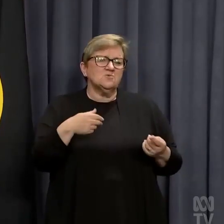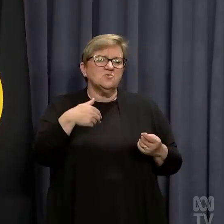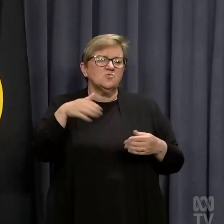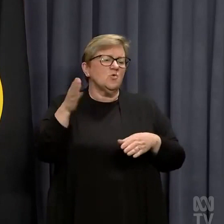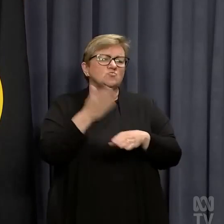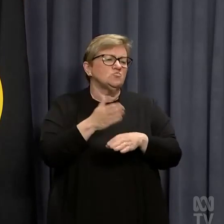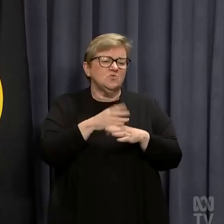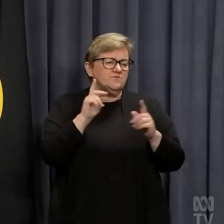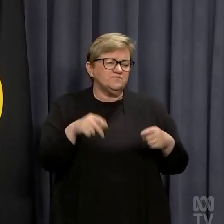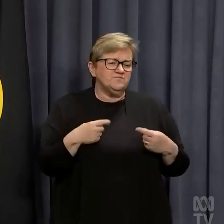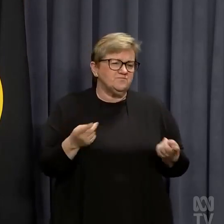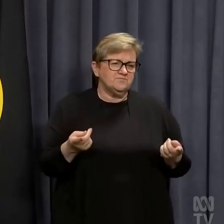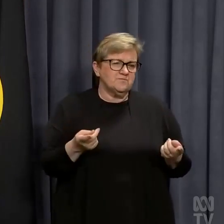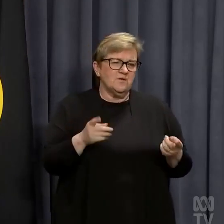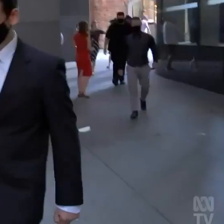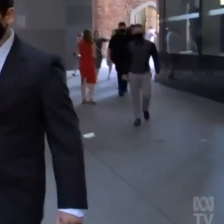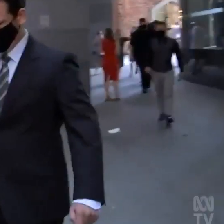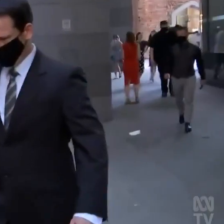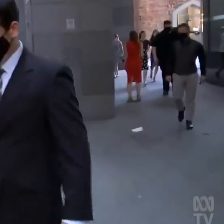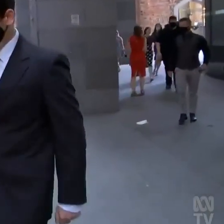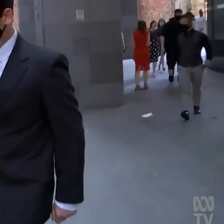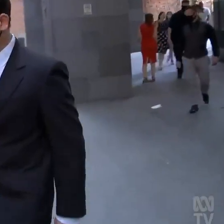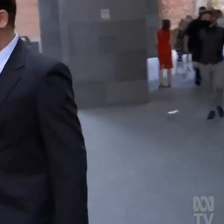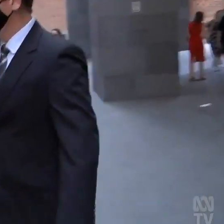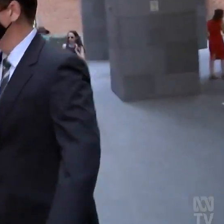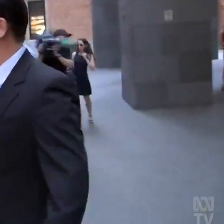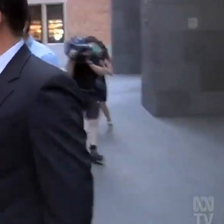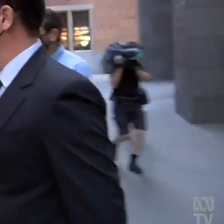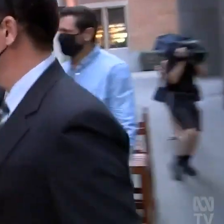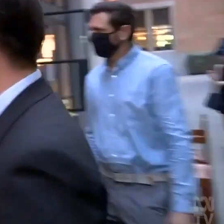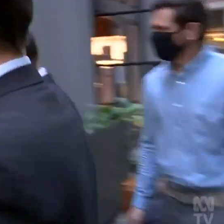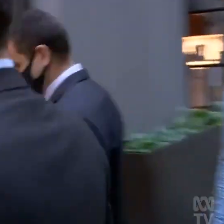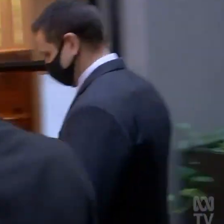police facility in the interim period. The case goes back to court next month.